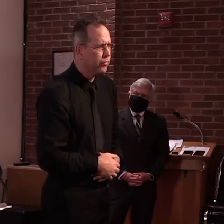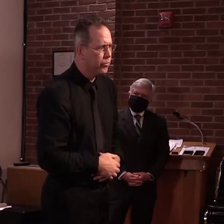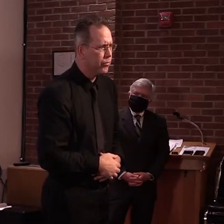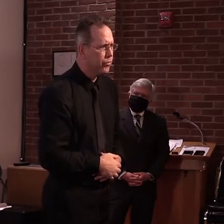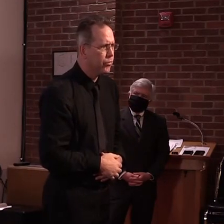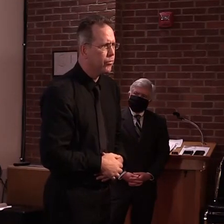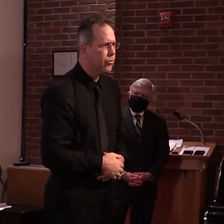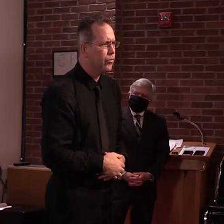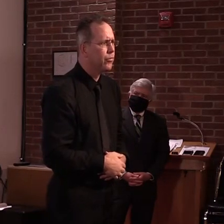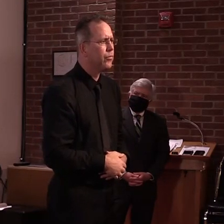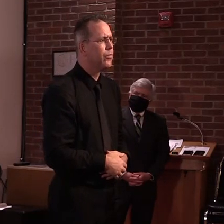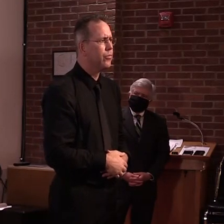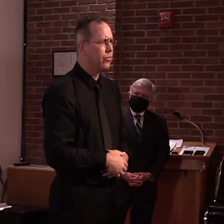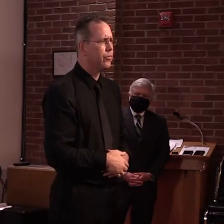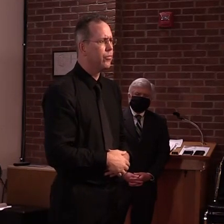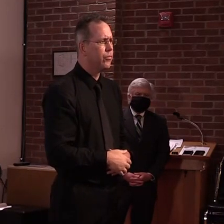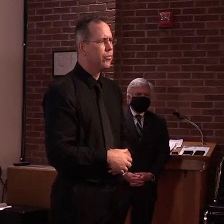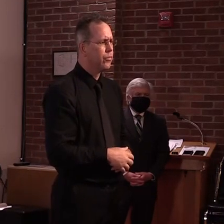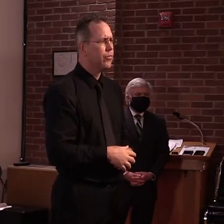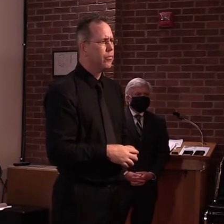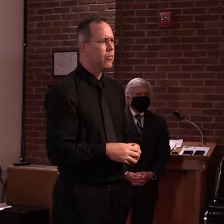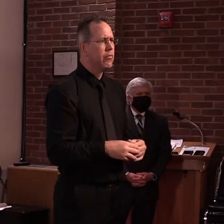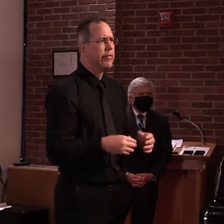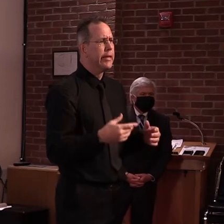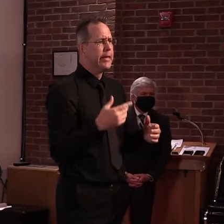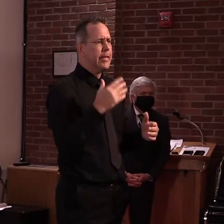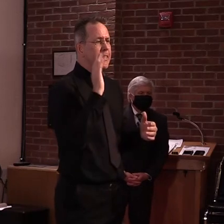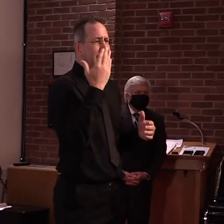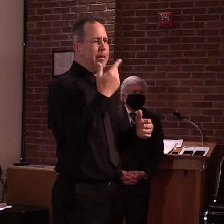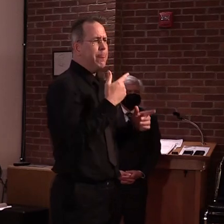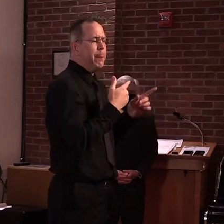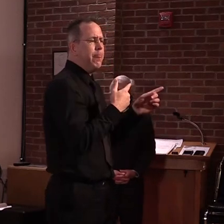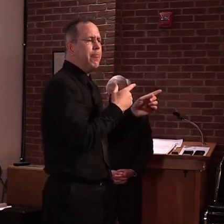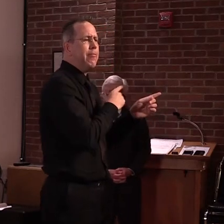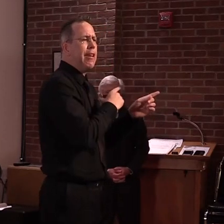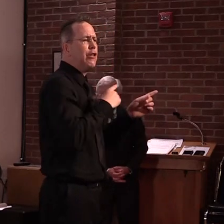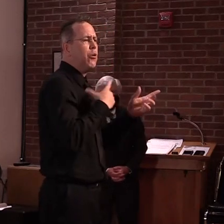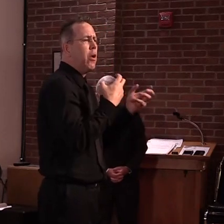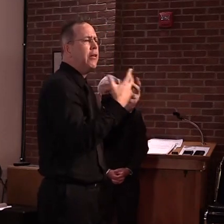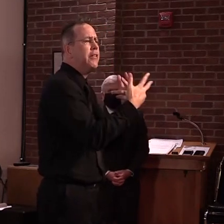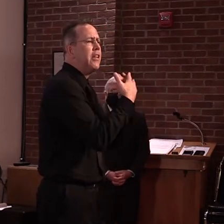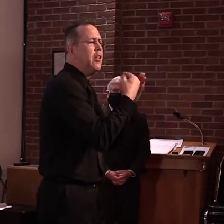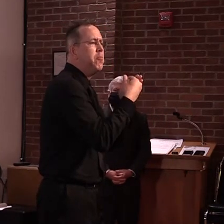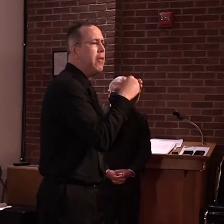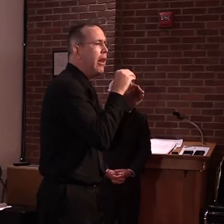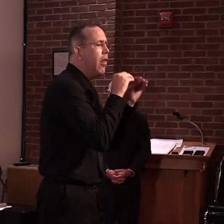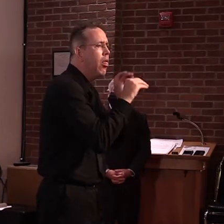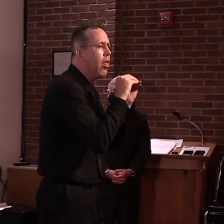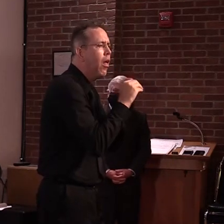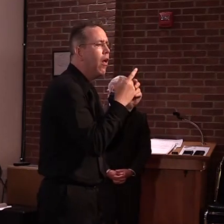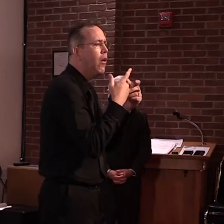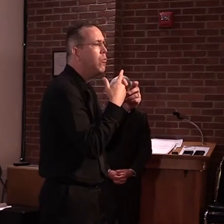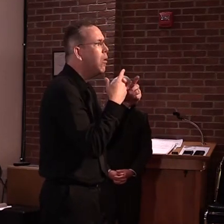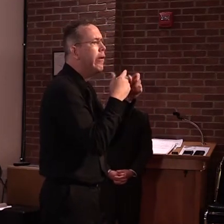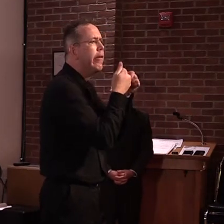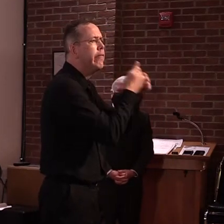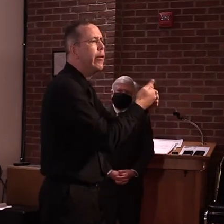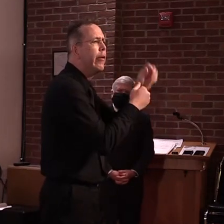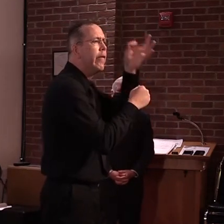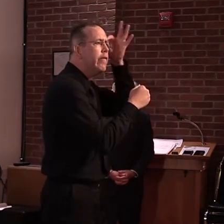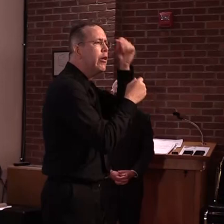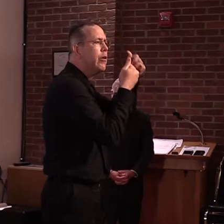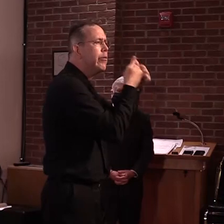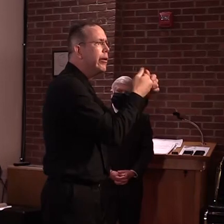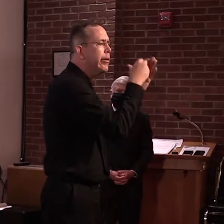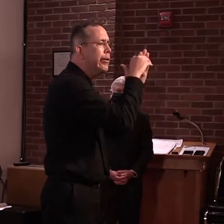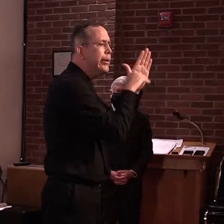we don't have the businesses with the jobs to sustain those budgets over time. So it's just